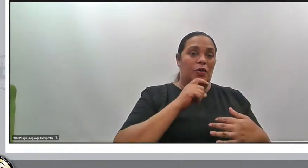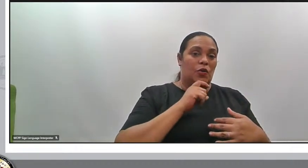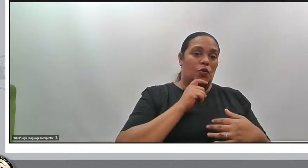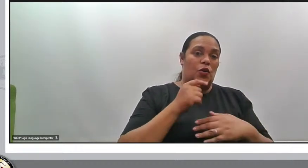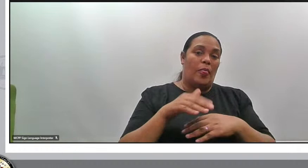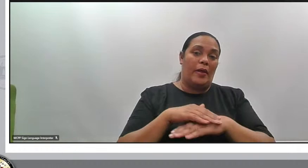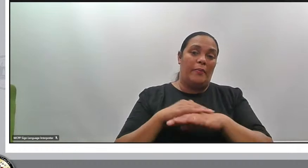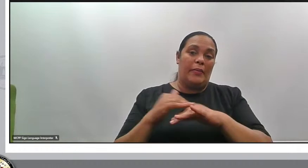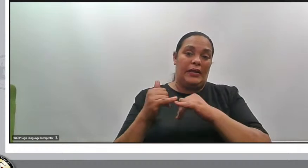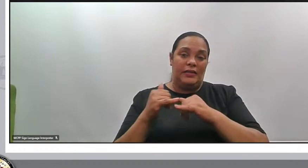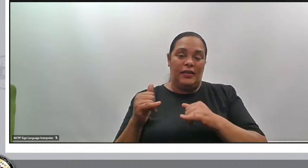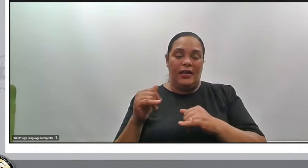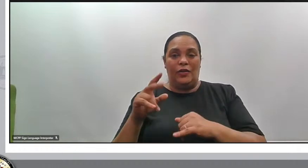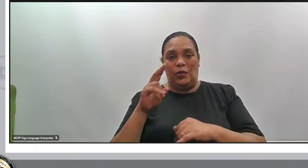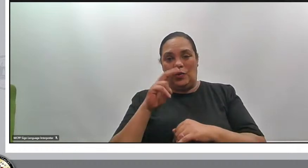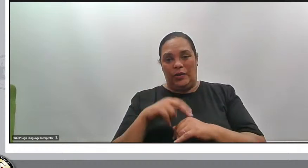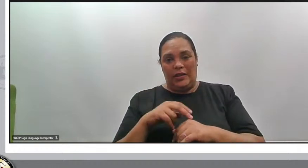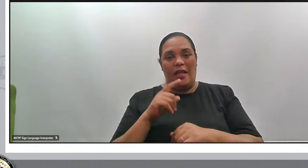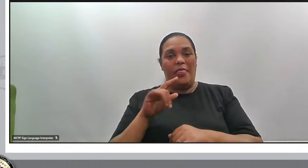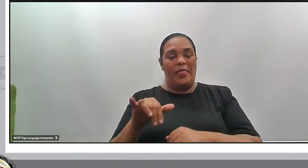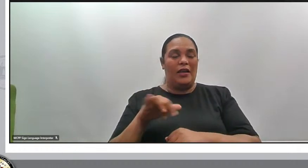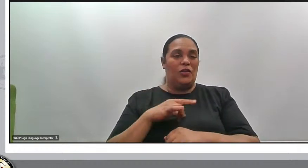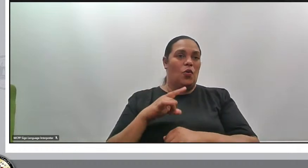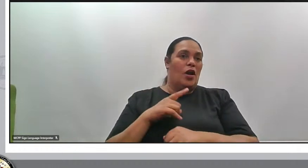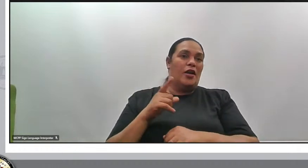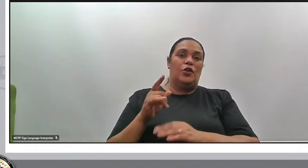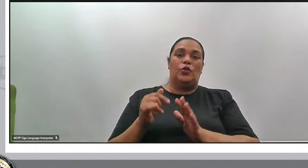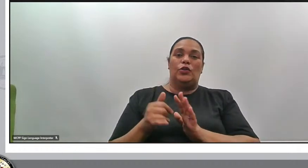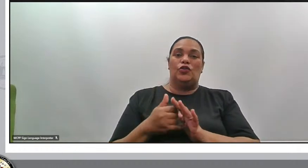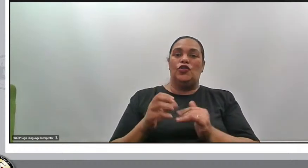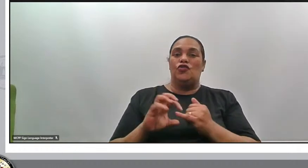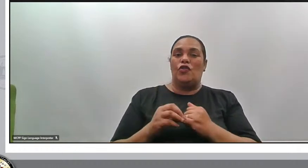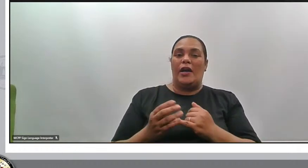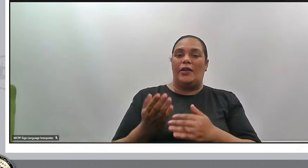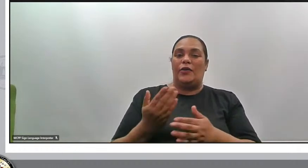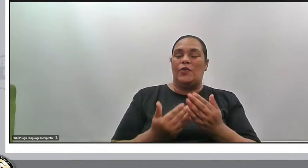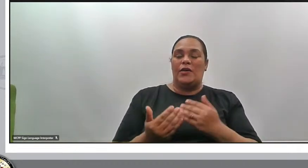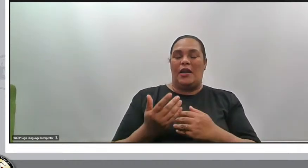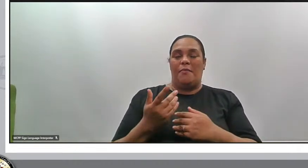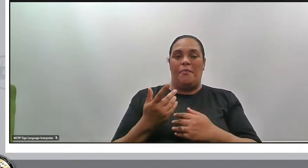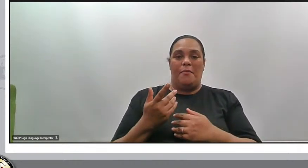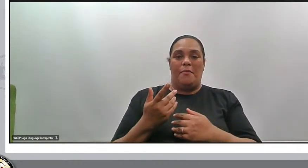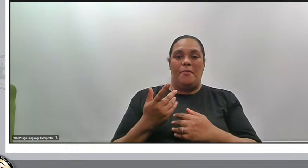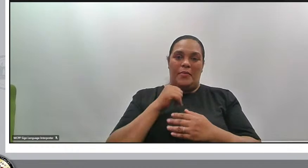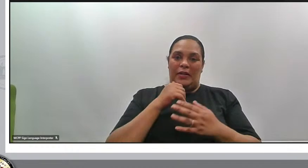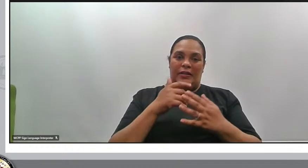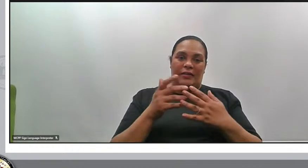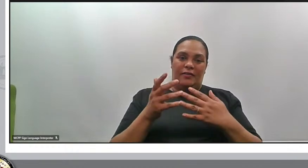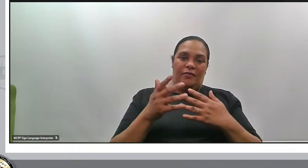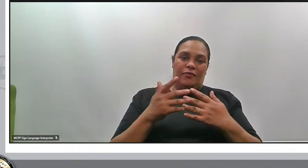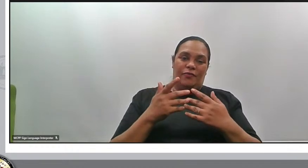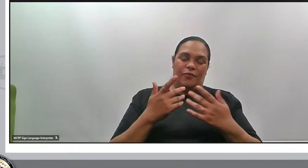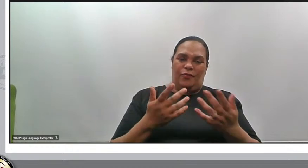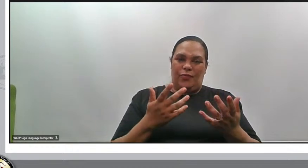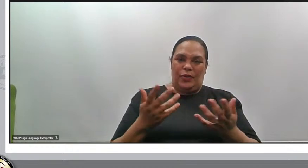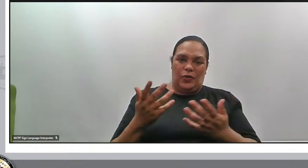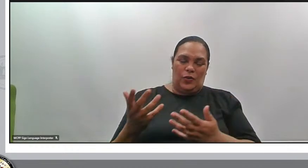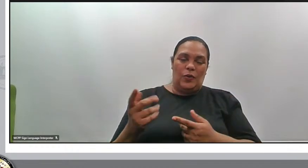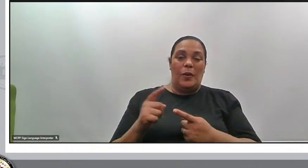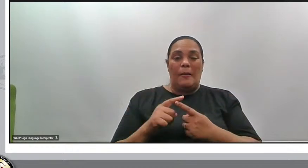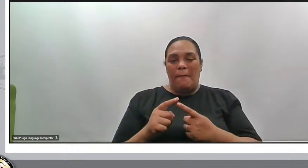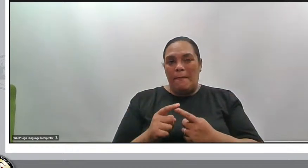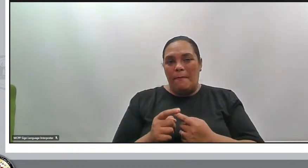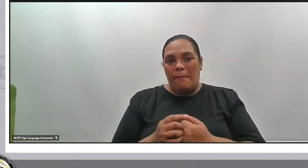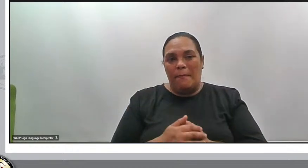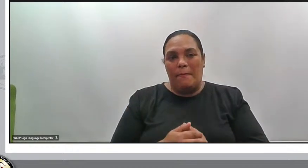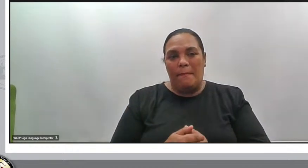baseline that we have used. And therefore, can we just try to come closer to what, even if we're not going to get what we want. So we'll be